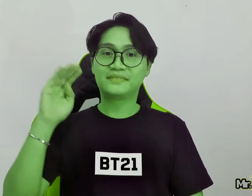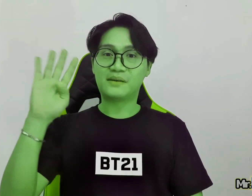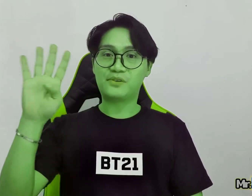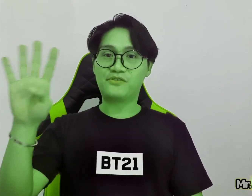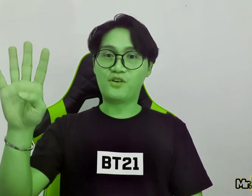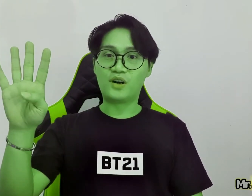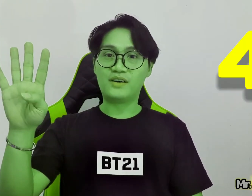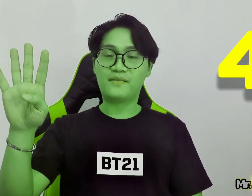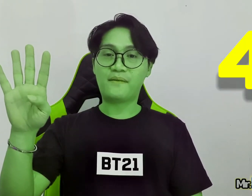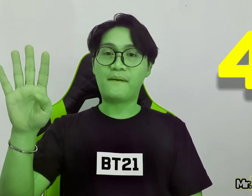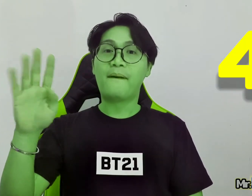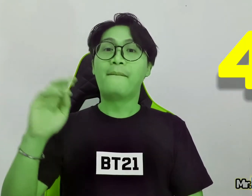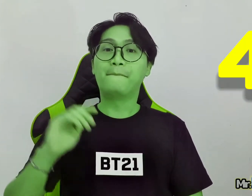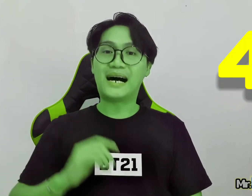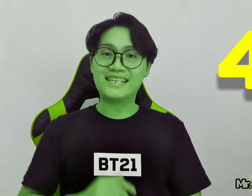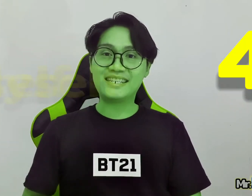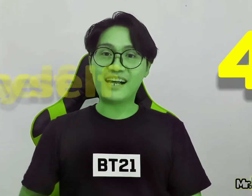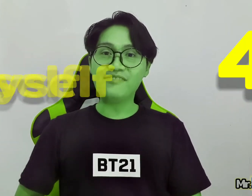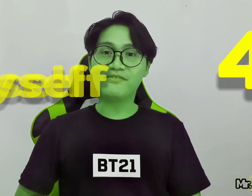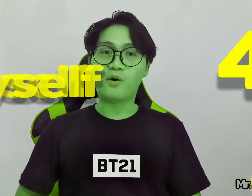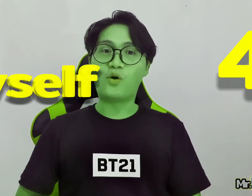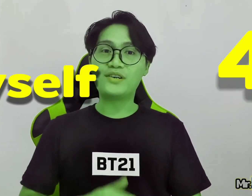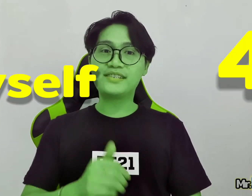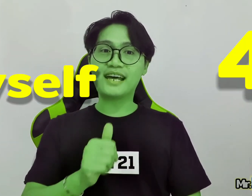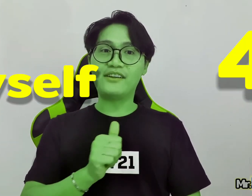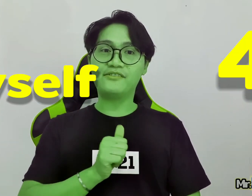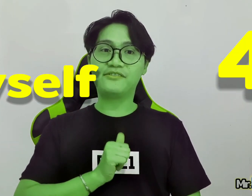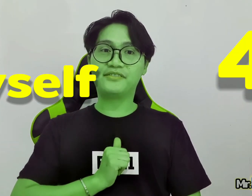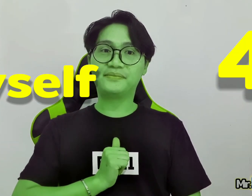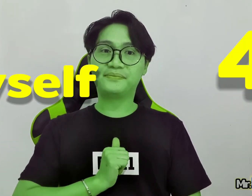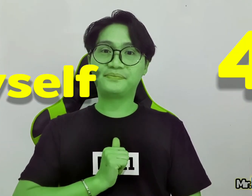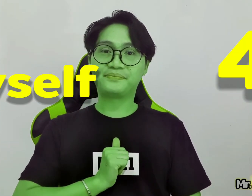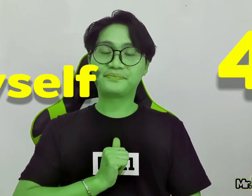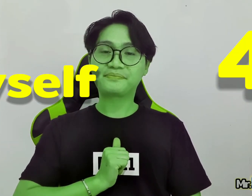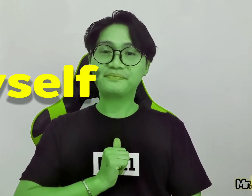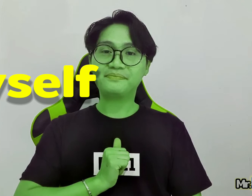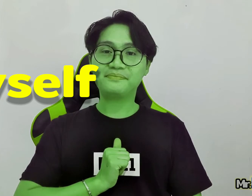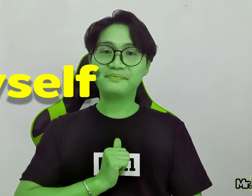Number 4, myself or self.